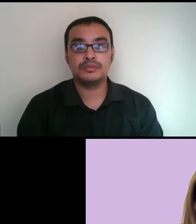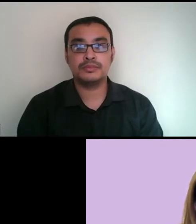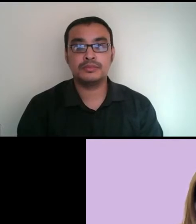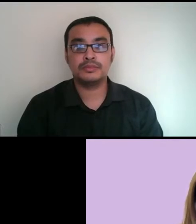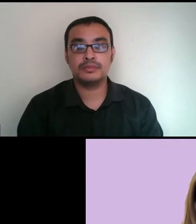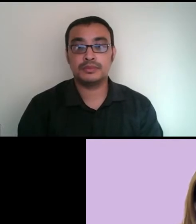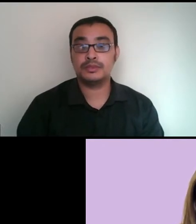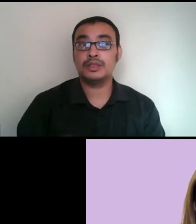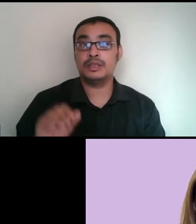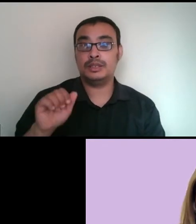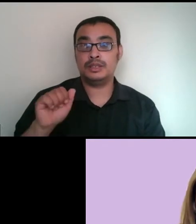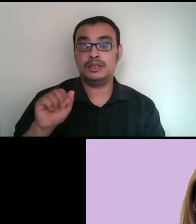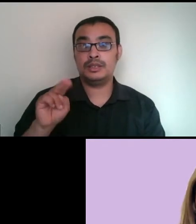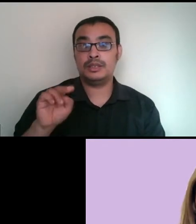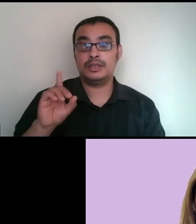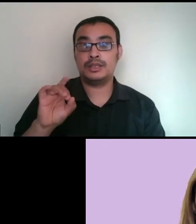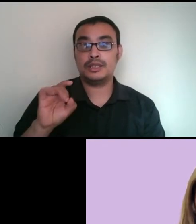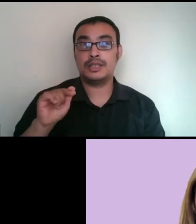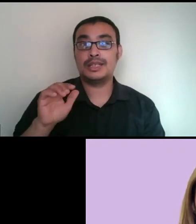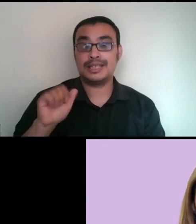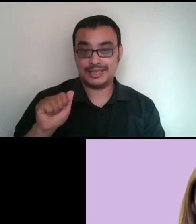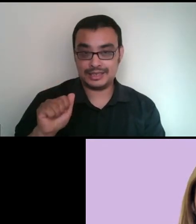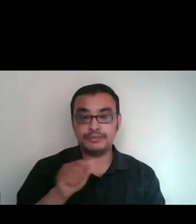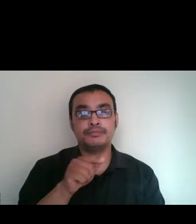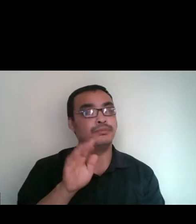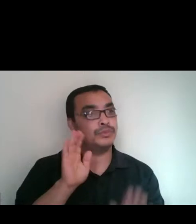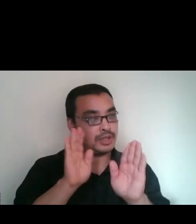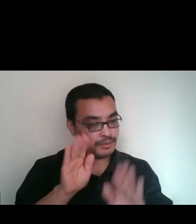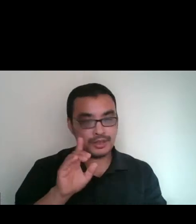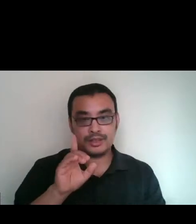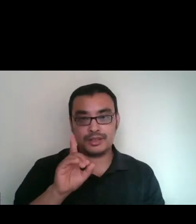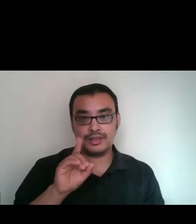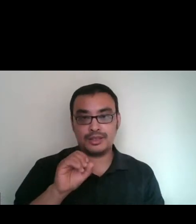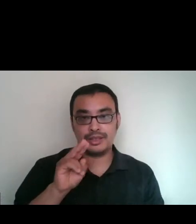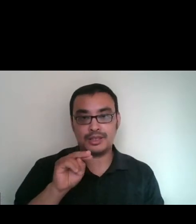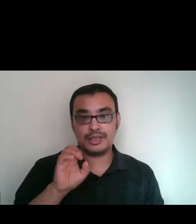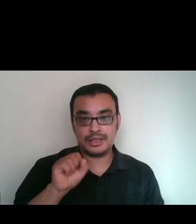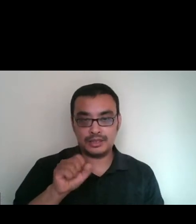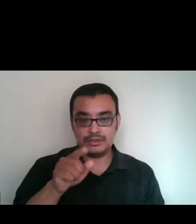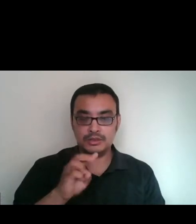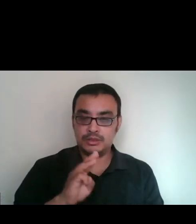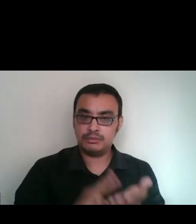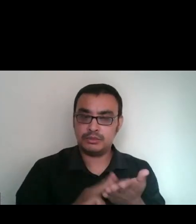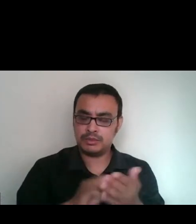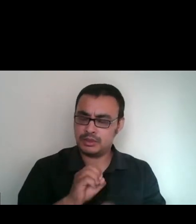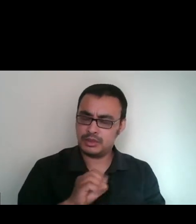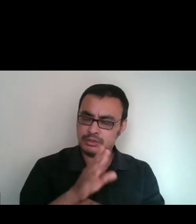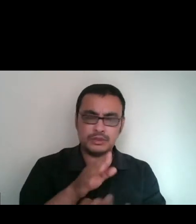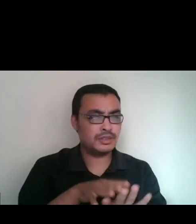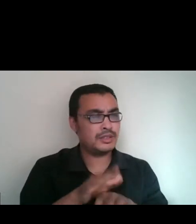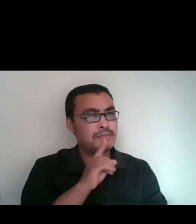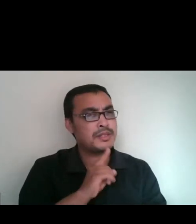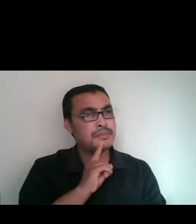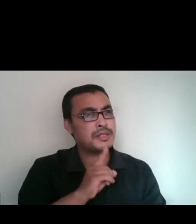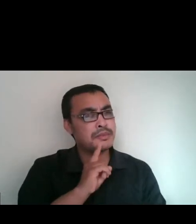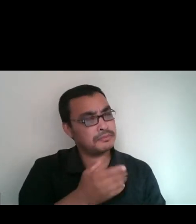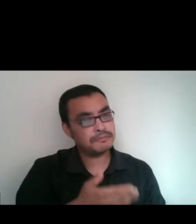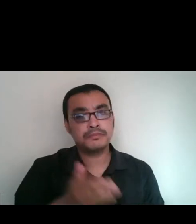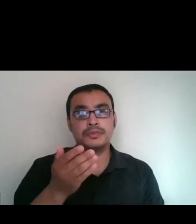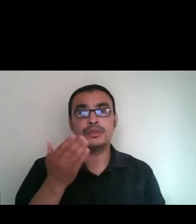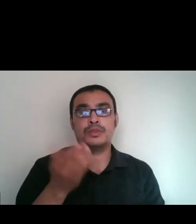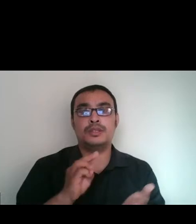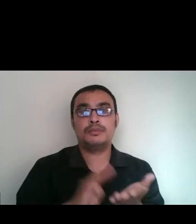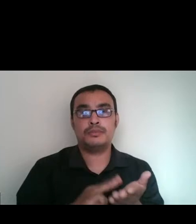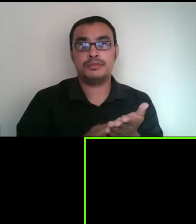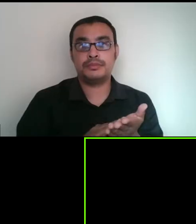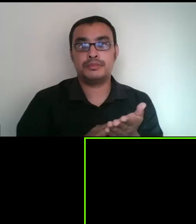more. Our last but not least speaker is the regional coordinator of ILC Asia, Mirgul. Please,